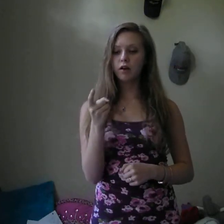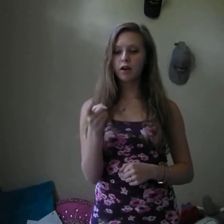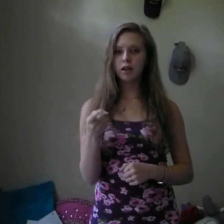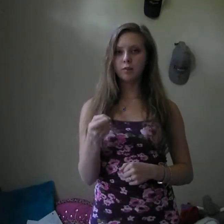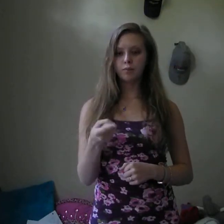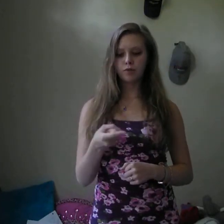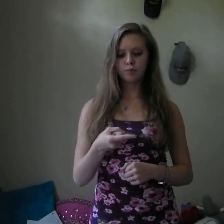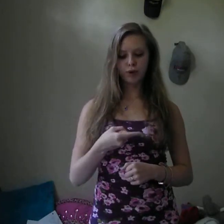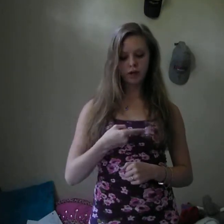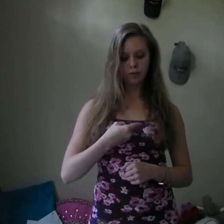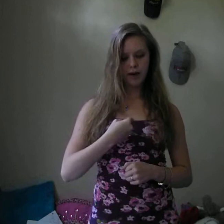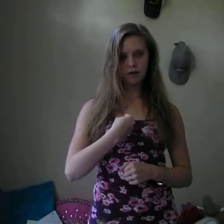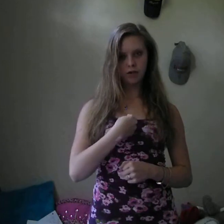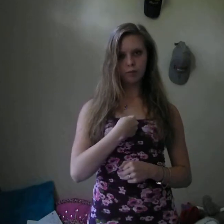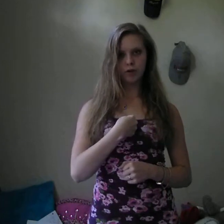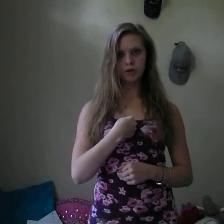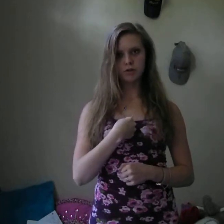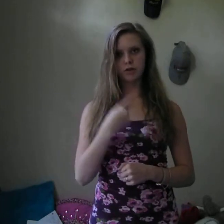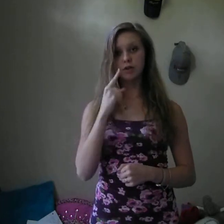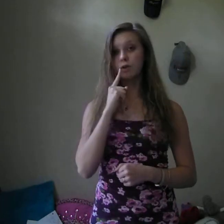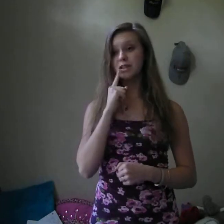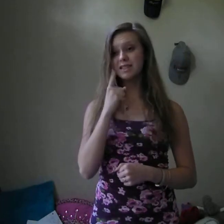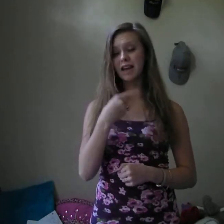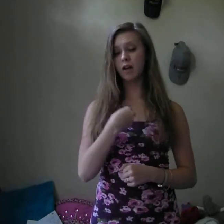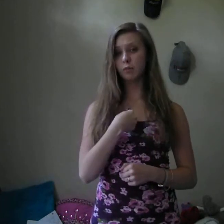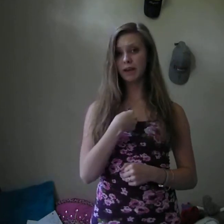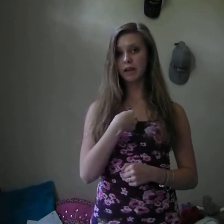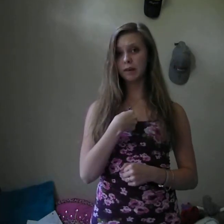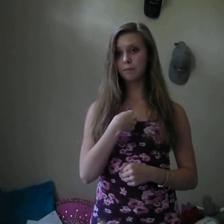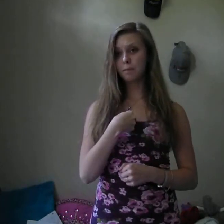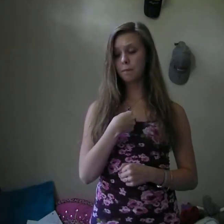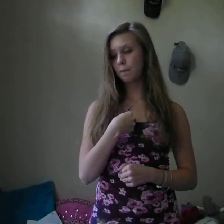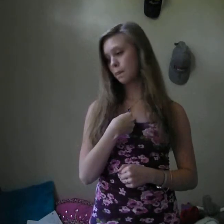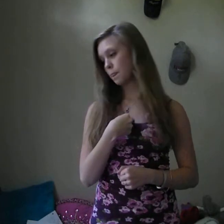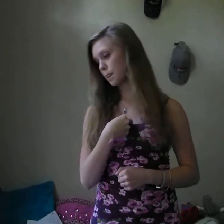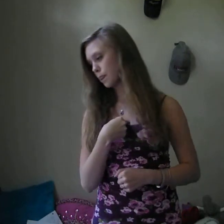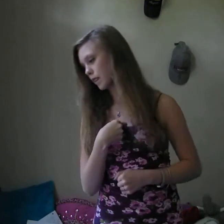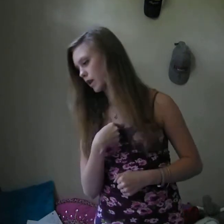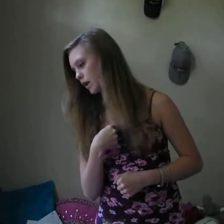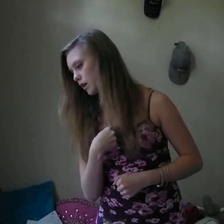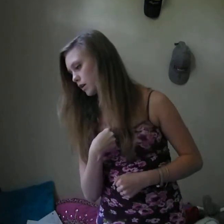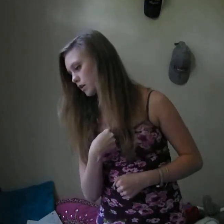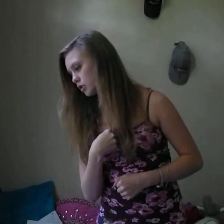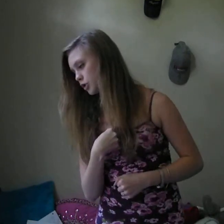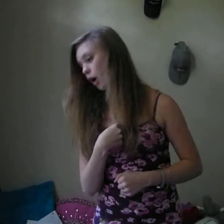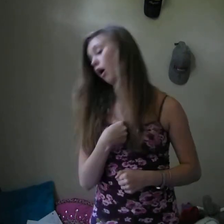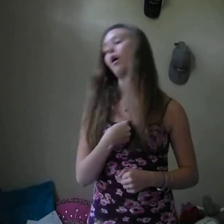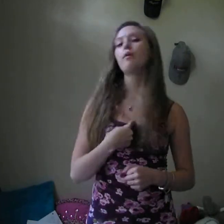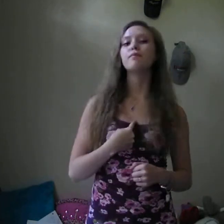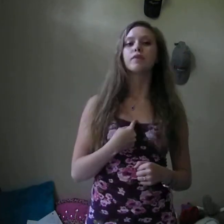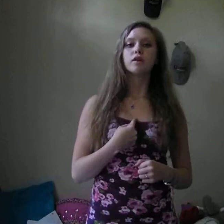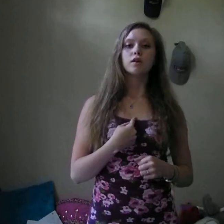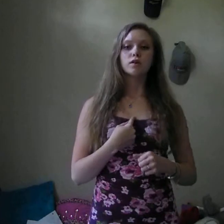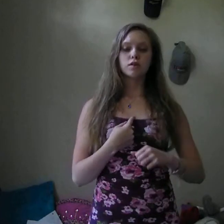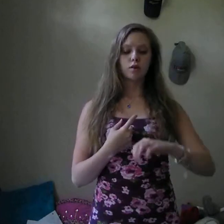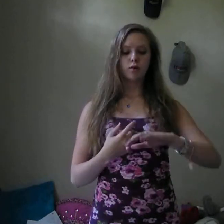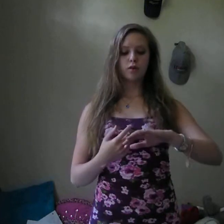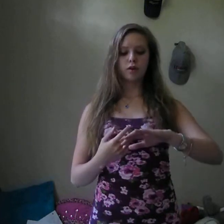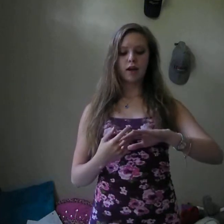and then bring it around and point to yourself. So tell me to call. So you're going to